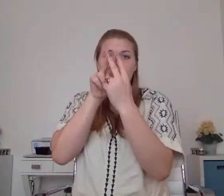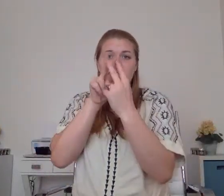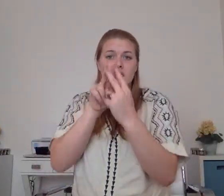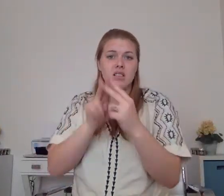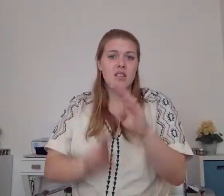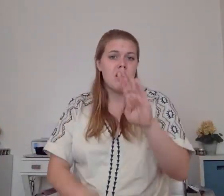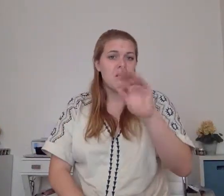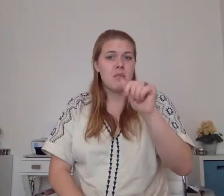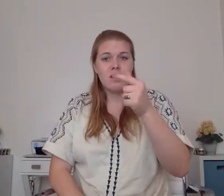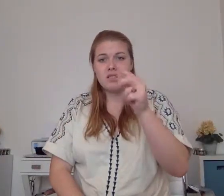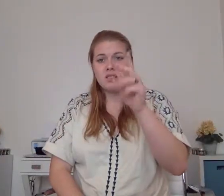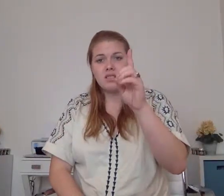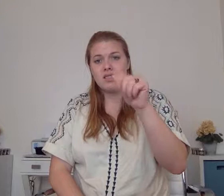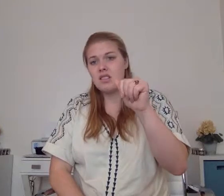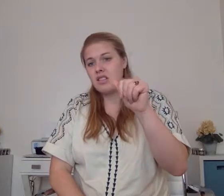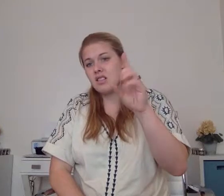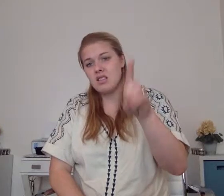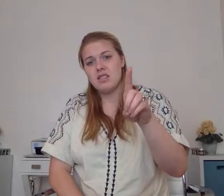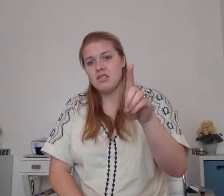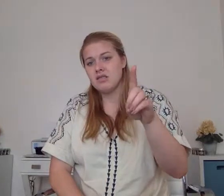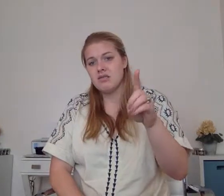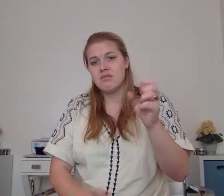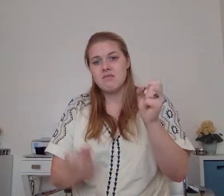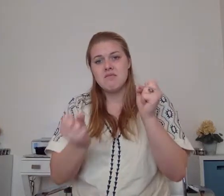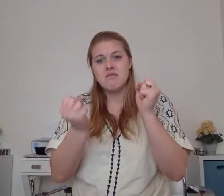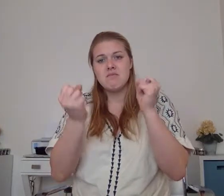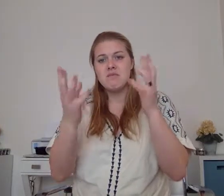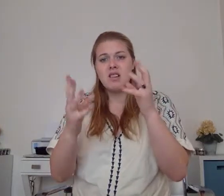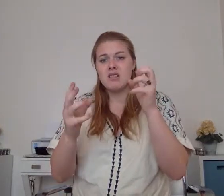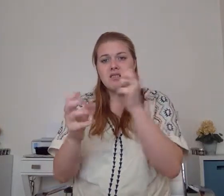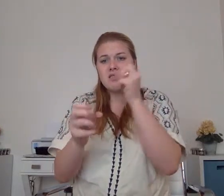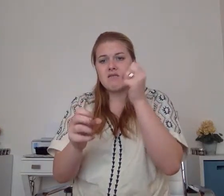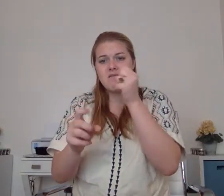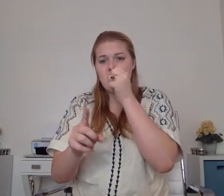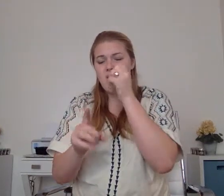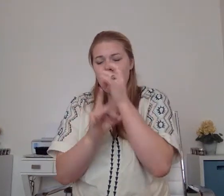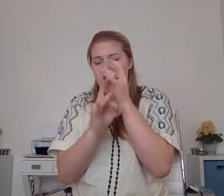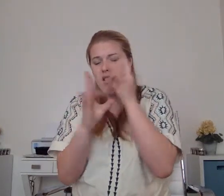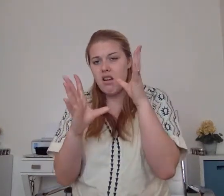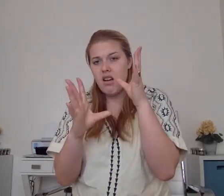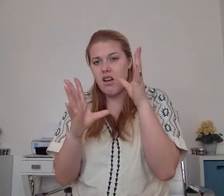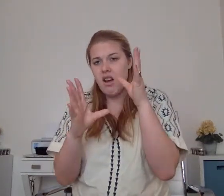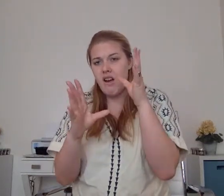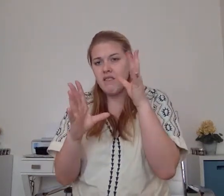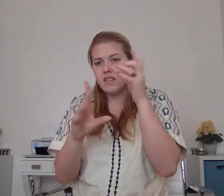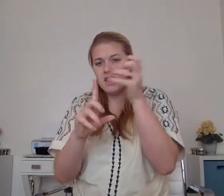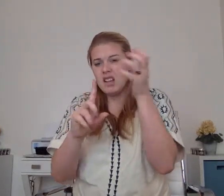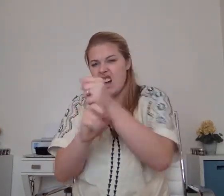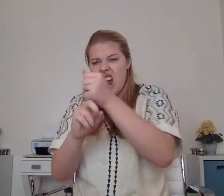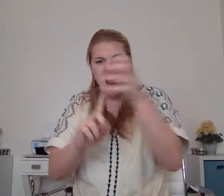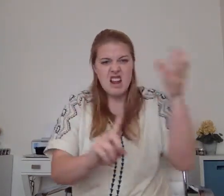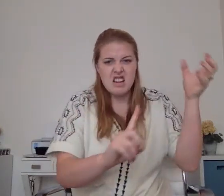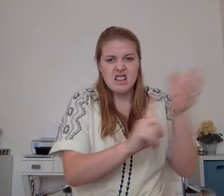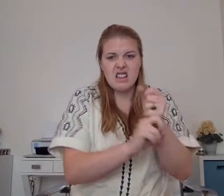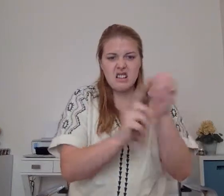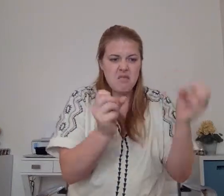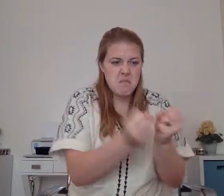Baghdad, Barcelona. We have seen one horrible terror attack after another. And when you express your sorrow and